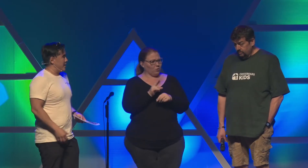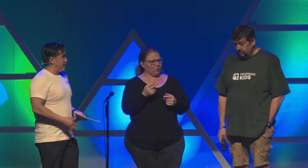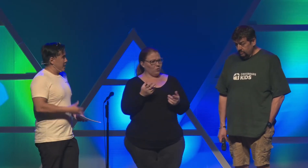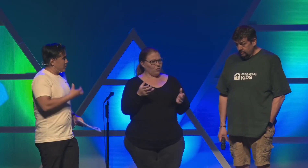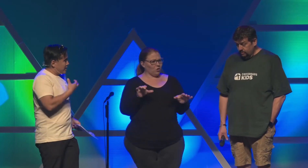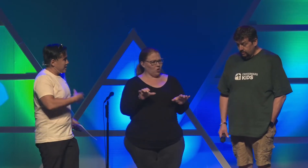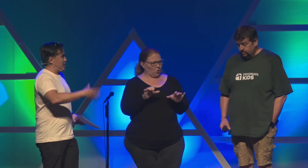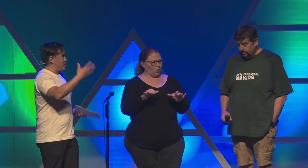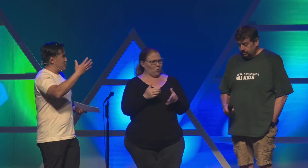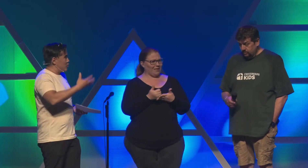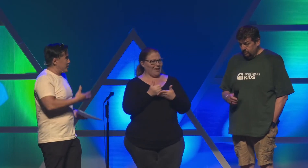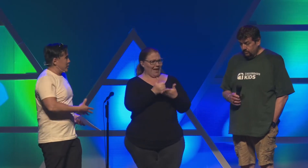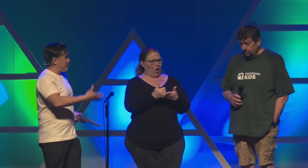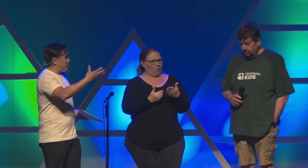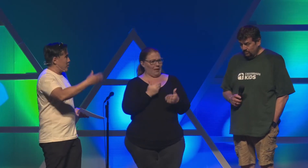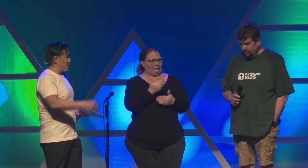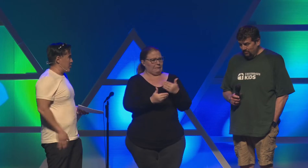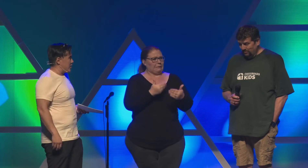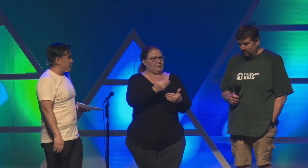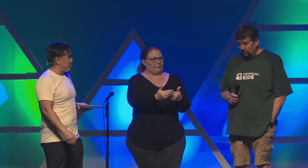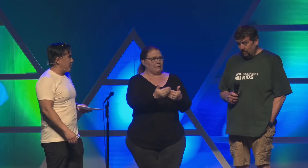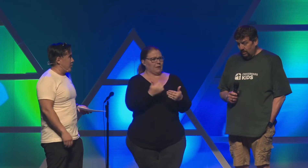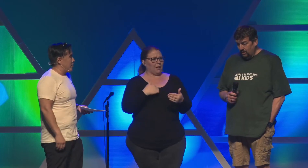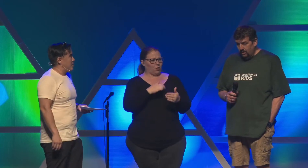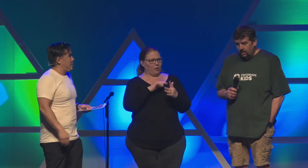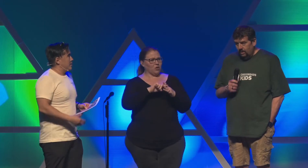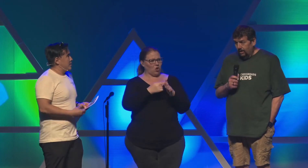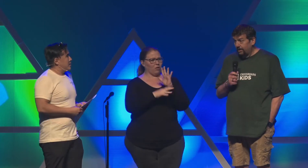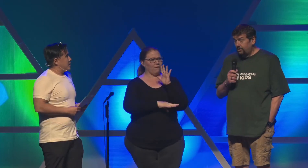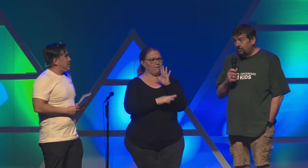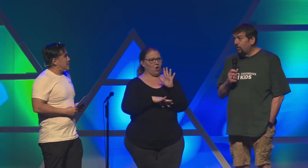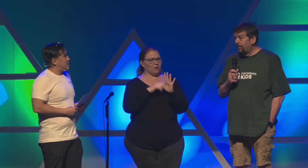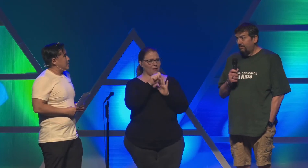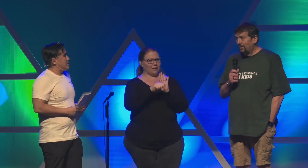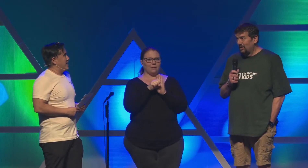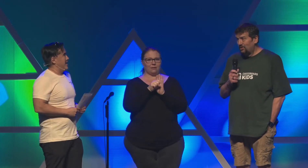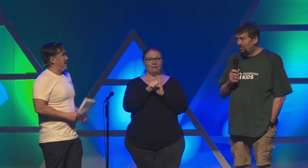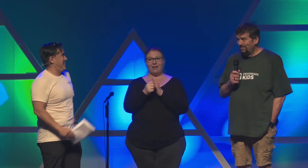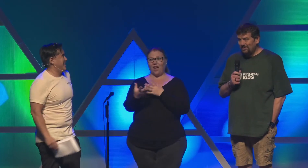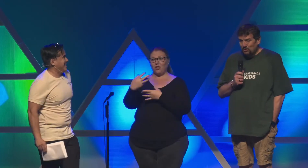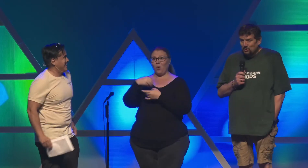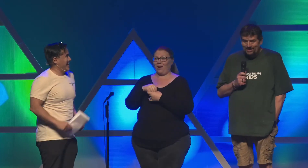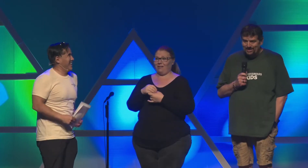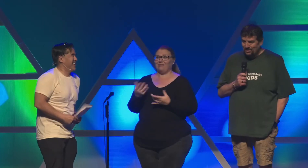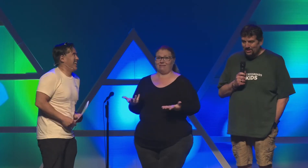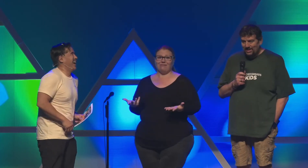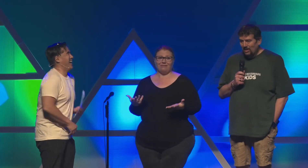kind of help get things moving and off the ground as we head into the fall? Join.